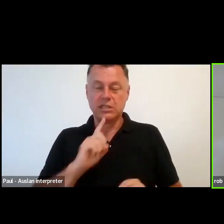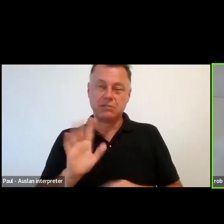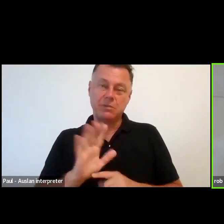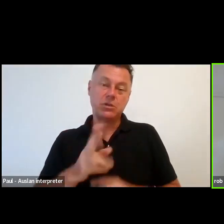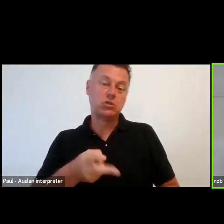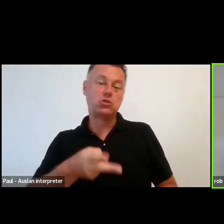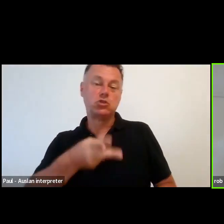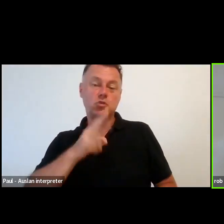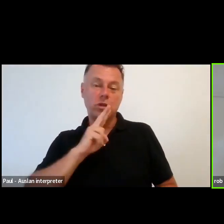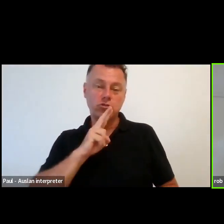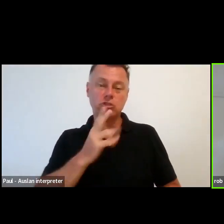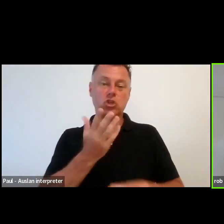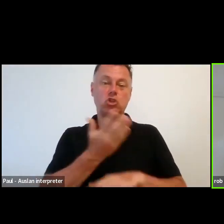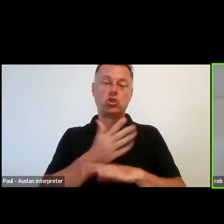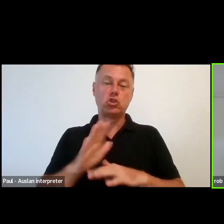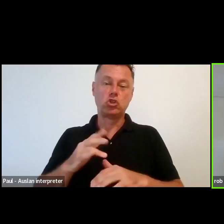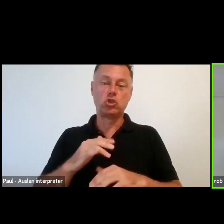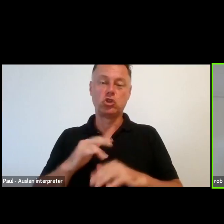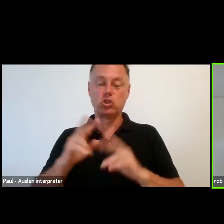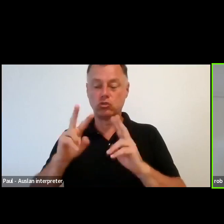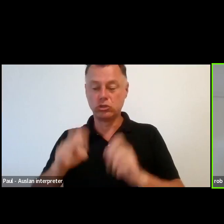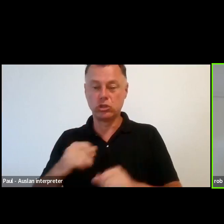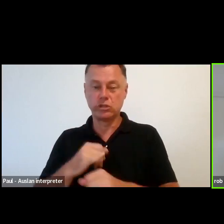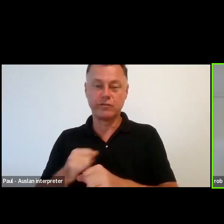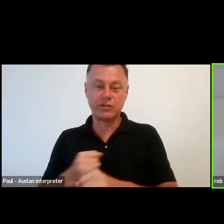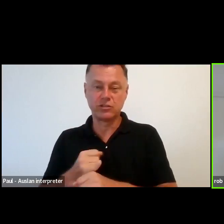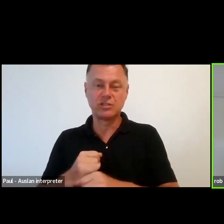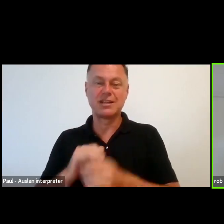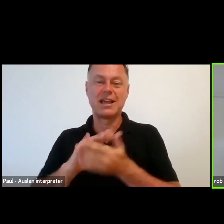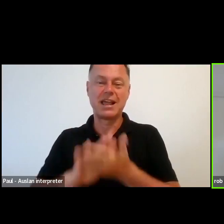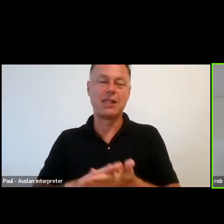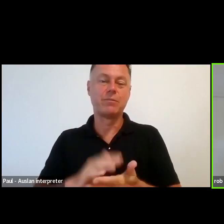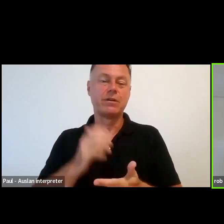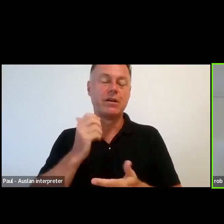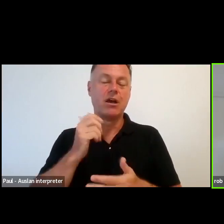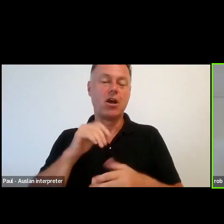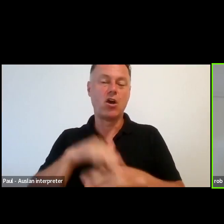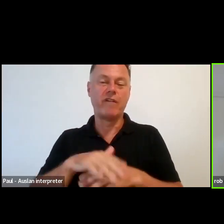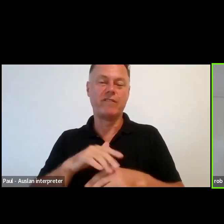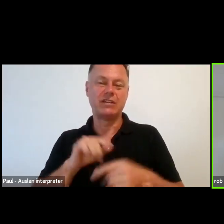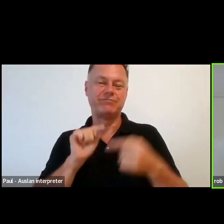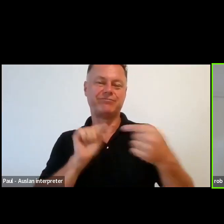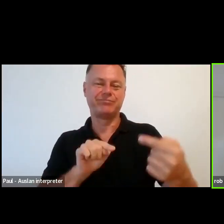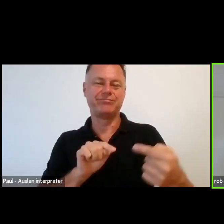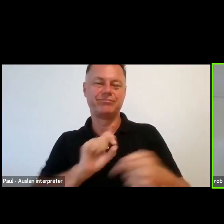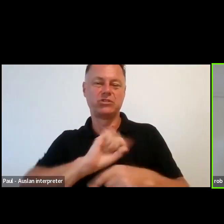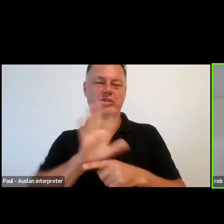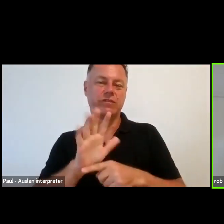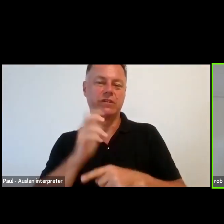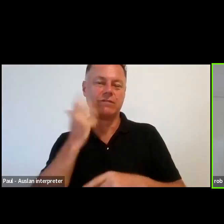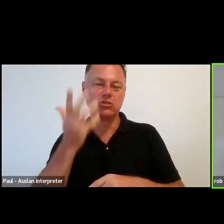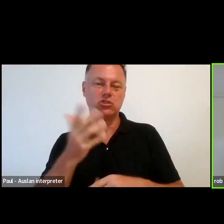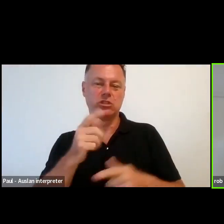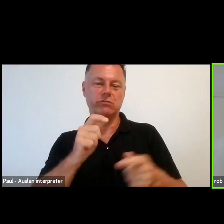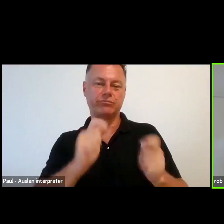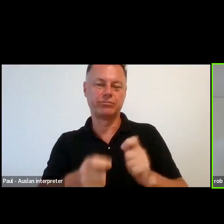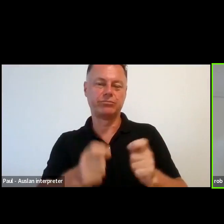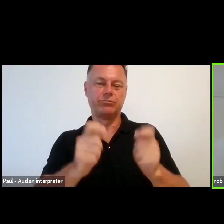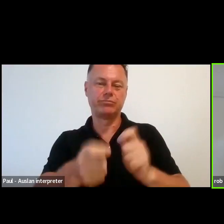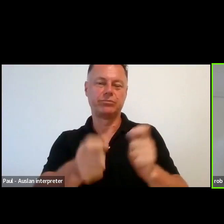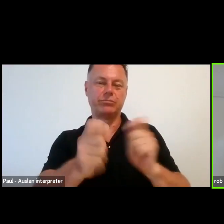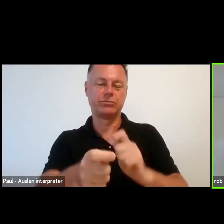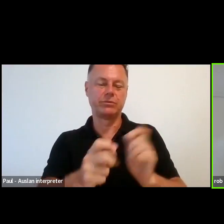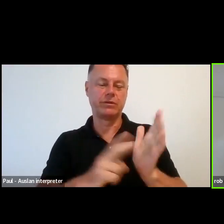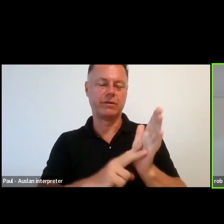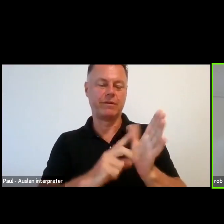at countering multiple variants of the virus as they emerge. So we should not despair at this